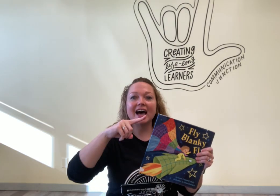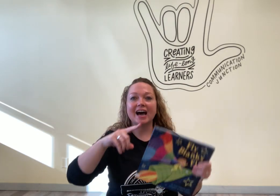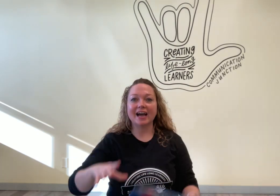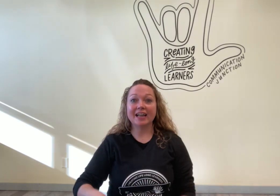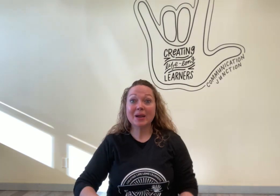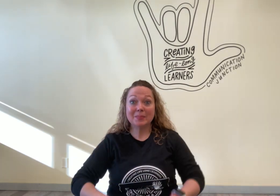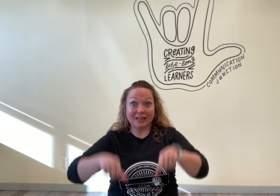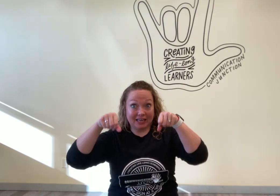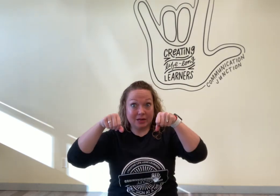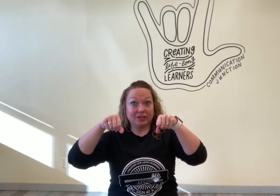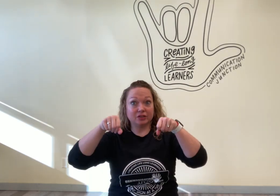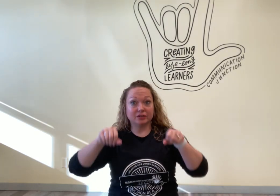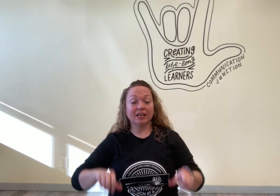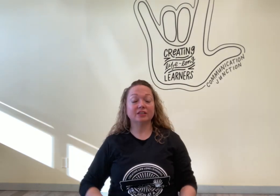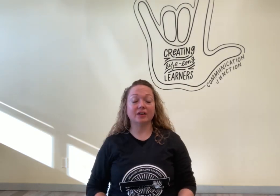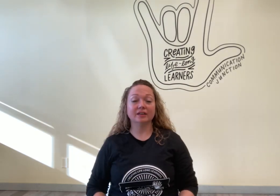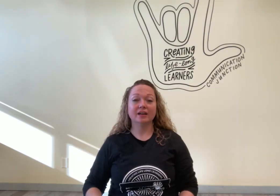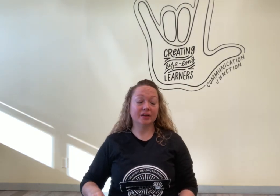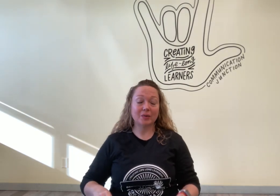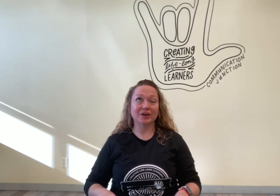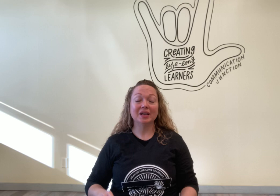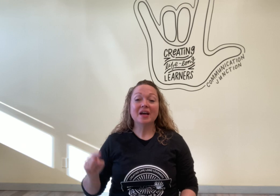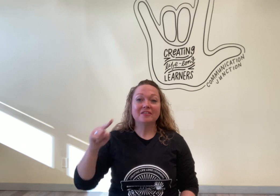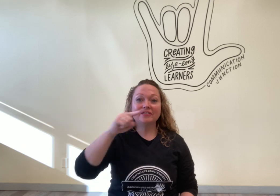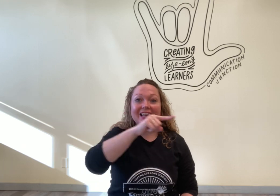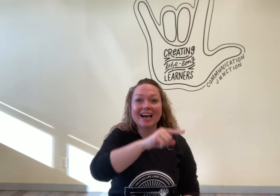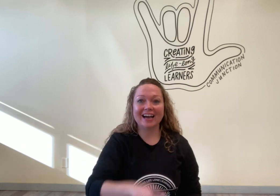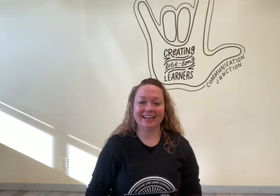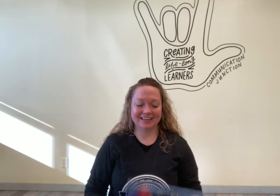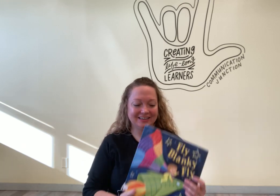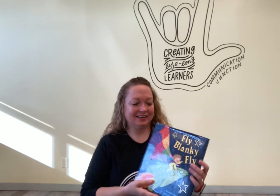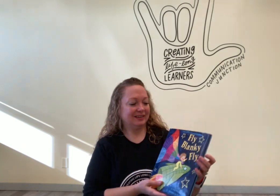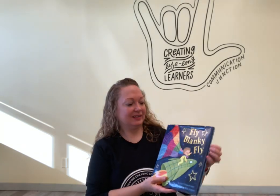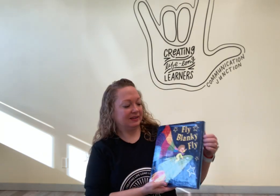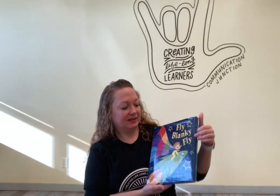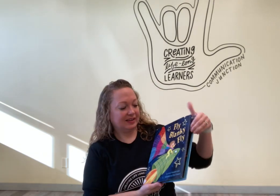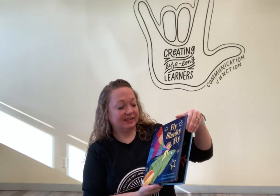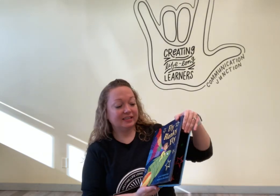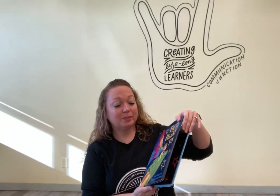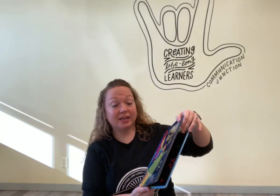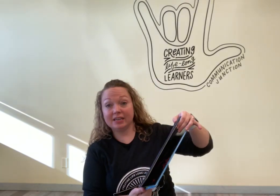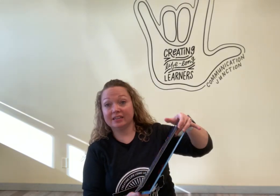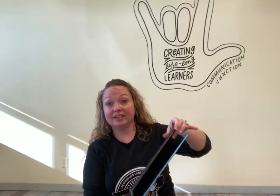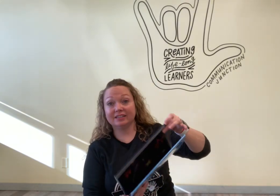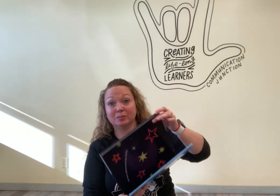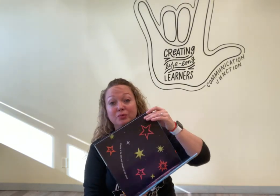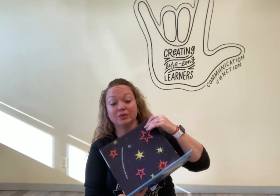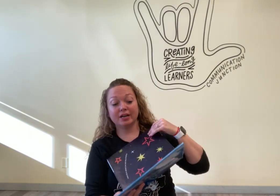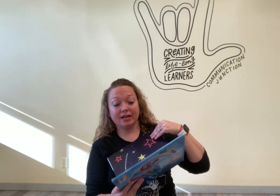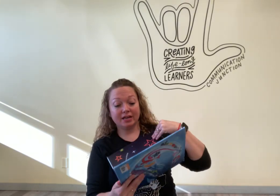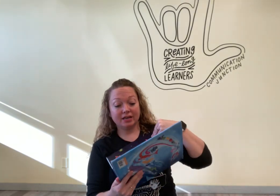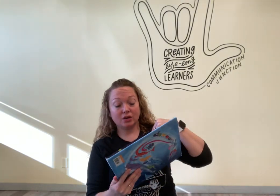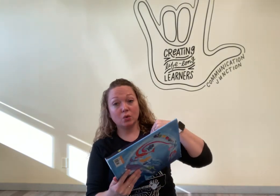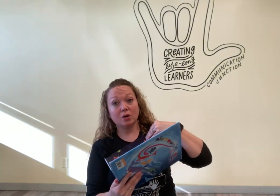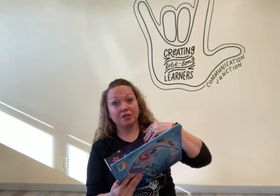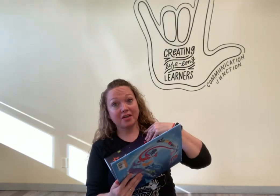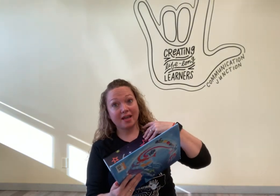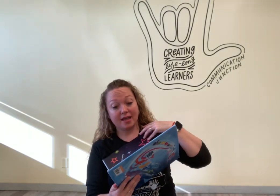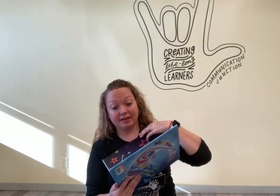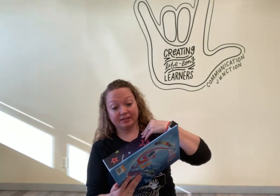Fly, Blankie. We just learned that song, or that word, fly. And this blankie does some pretty cool things and turns